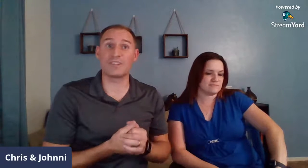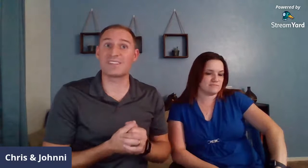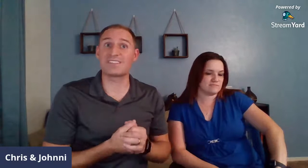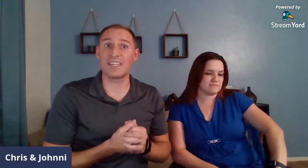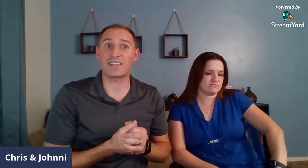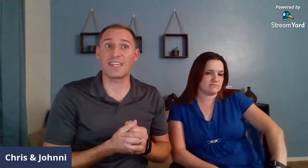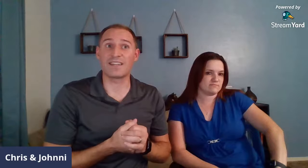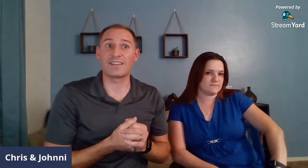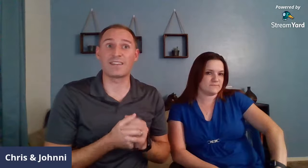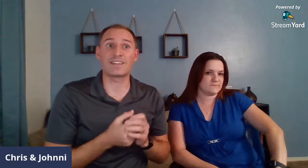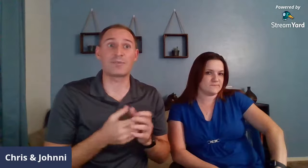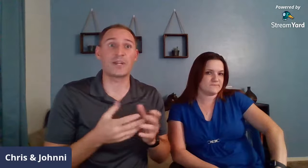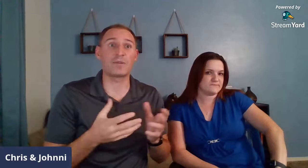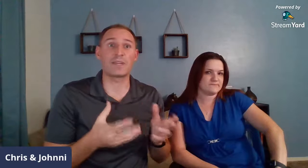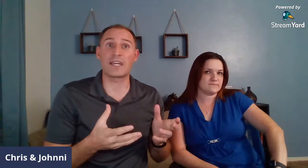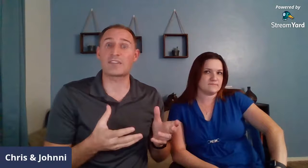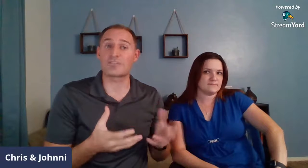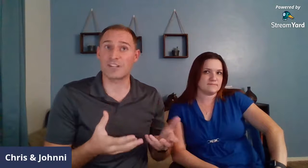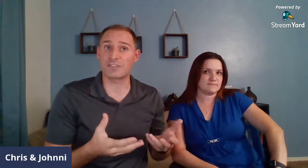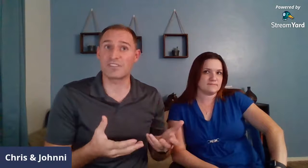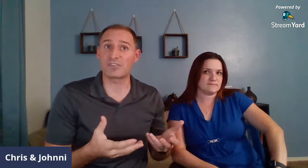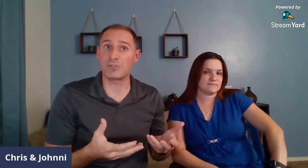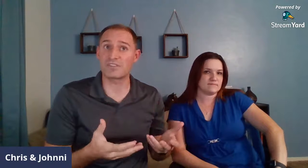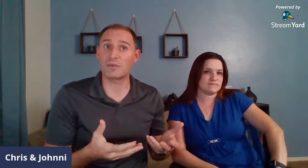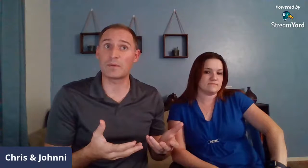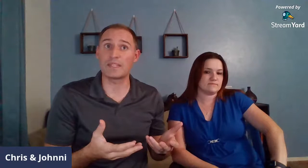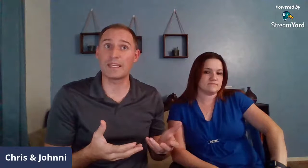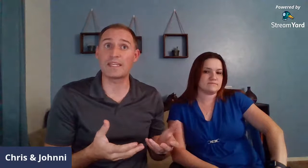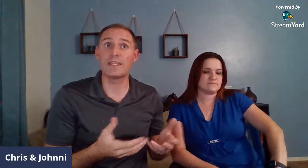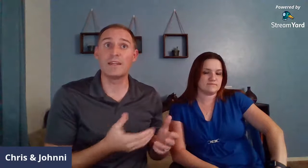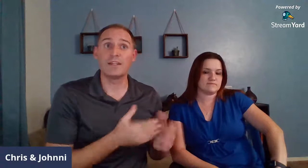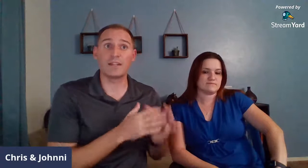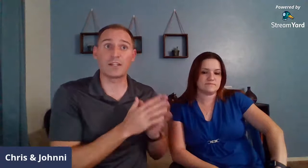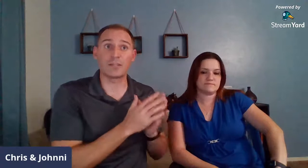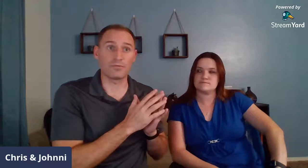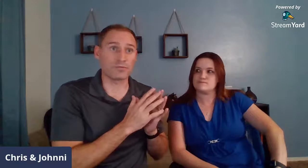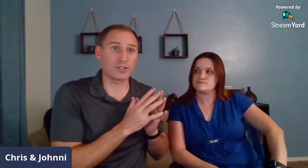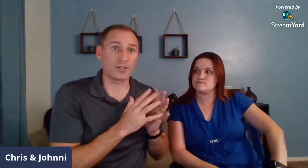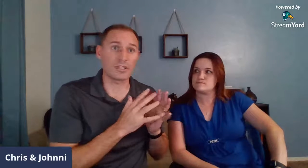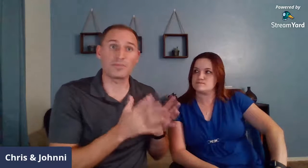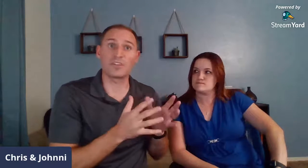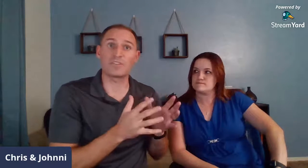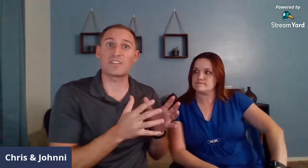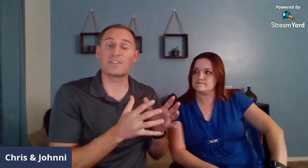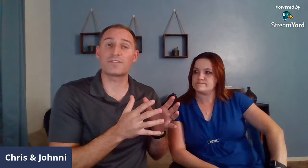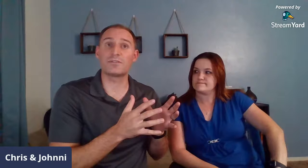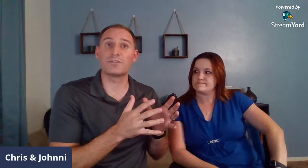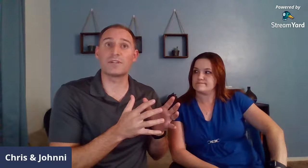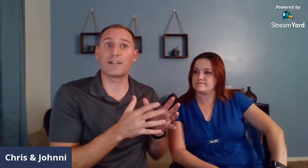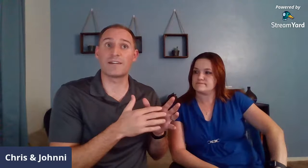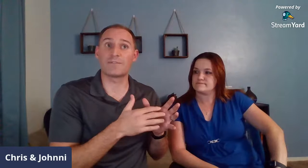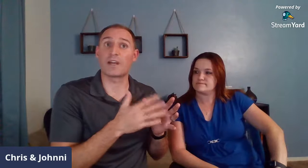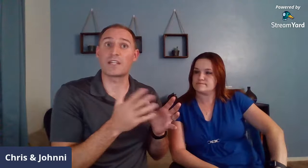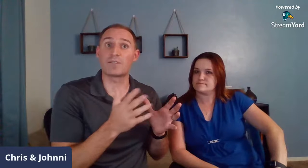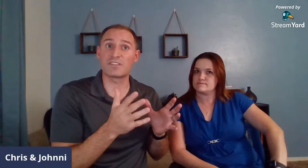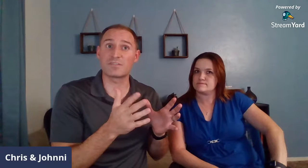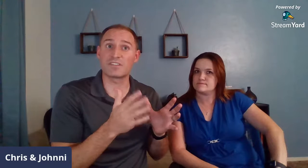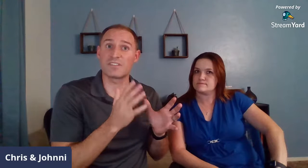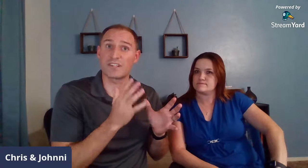to stick. And that's why we kind of structured this course the way we did. We're going to expose yourself to a variety of resources on this